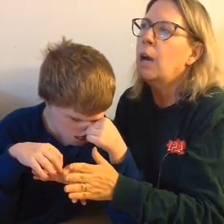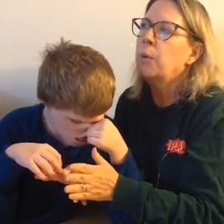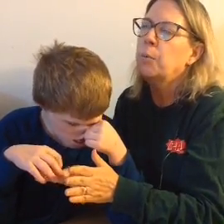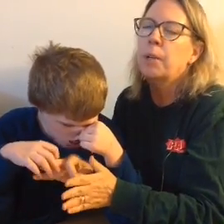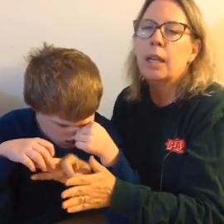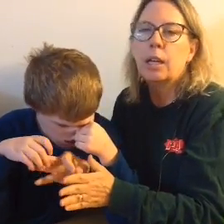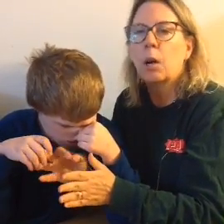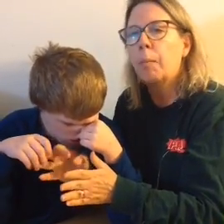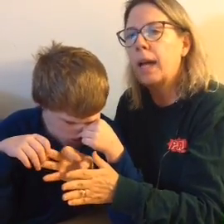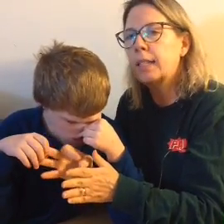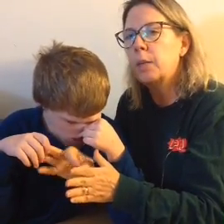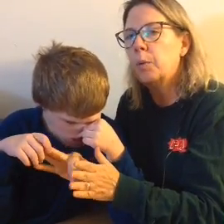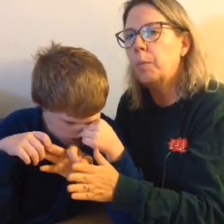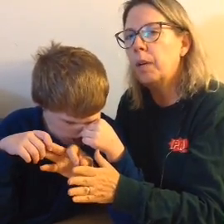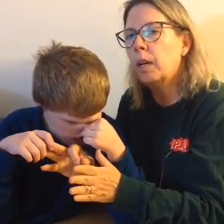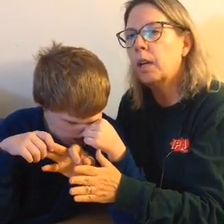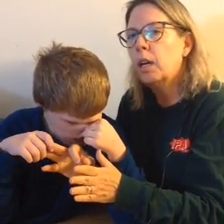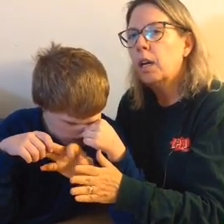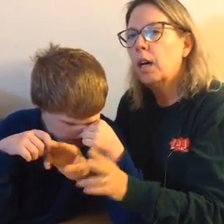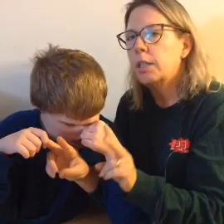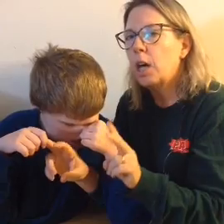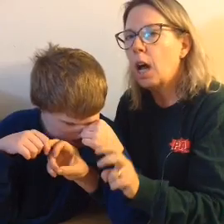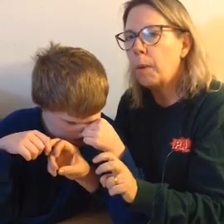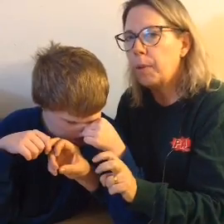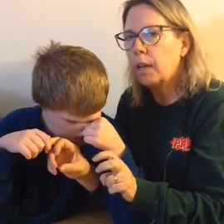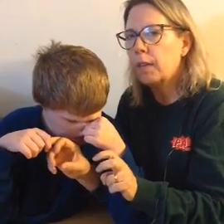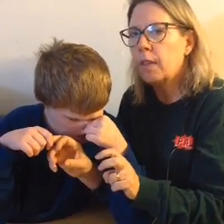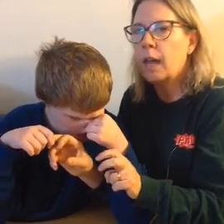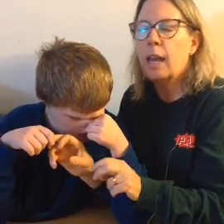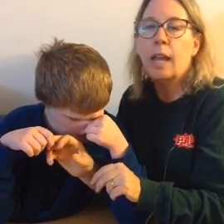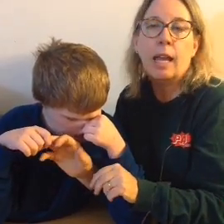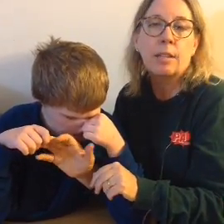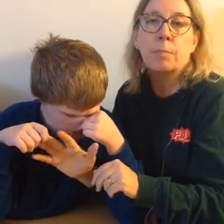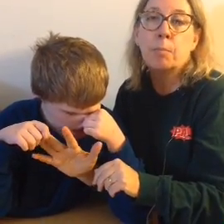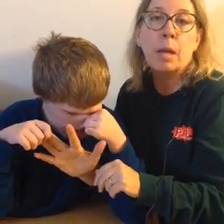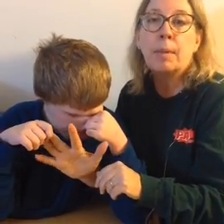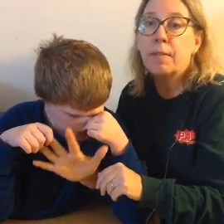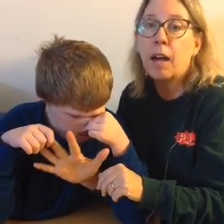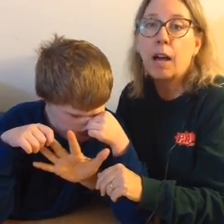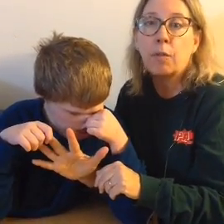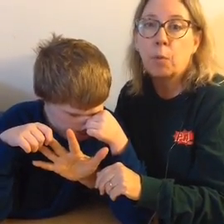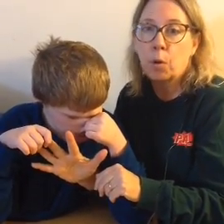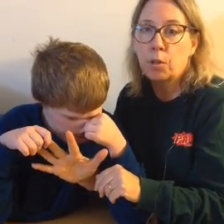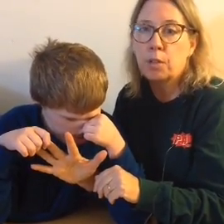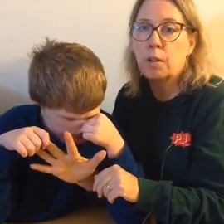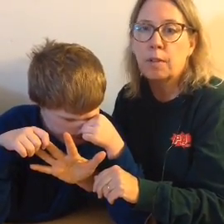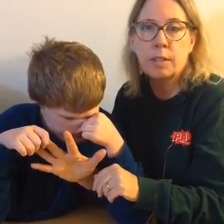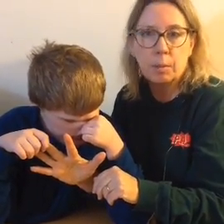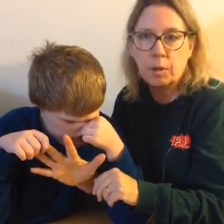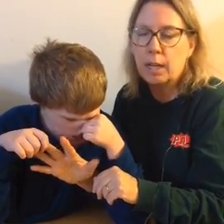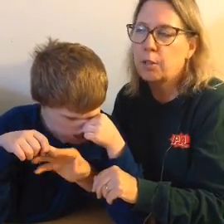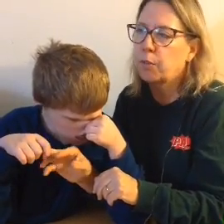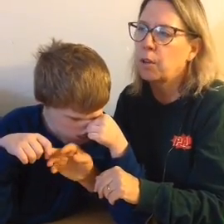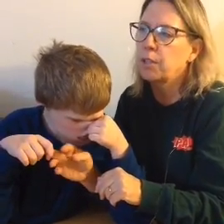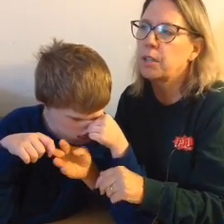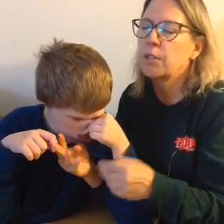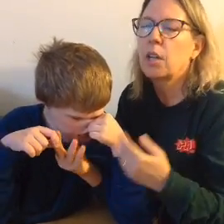will pick, or Maxie will pick, a topic that has maybe 5 words of a similar nature. For instance,